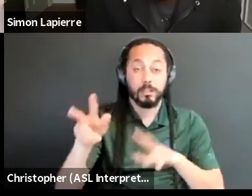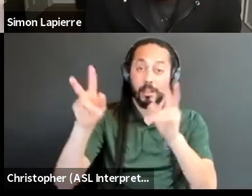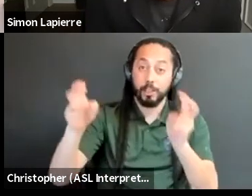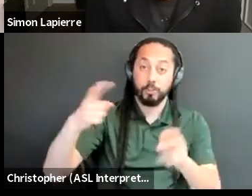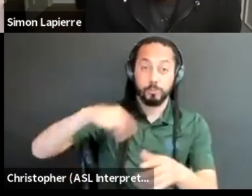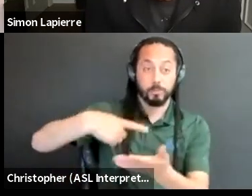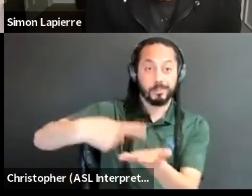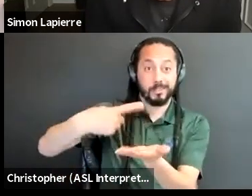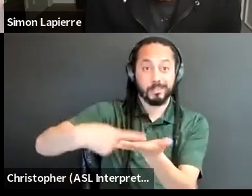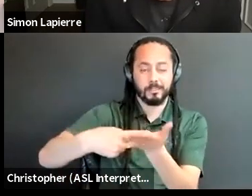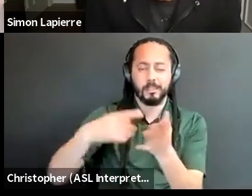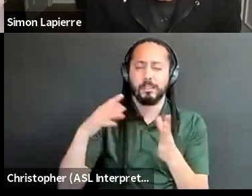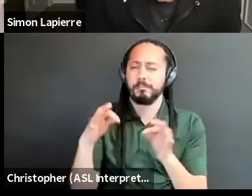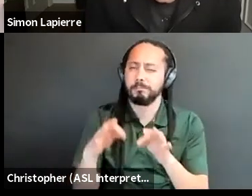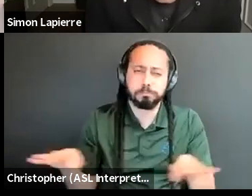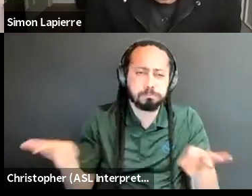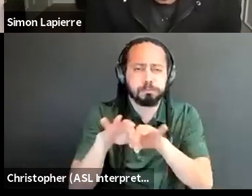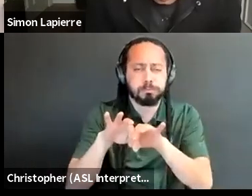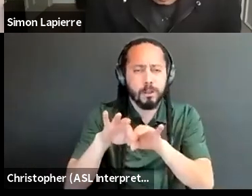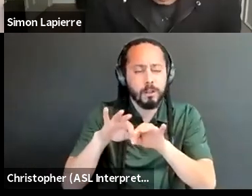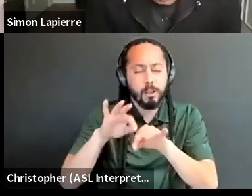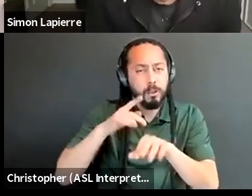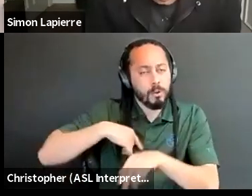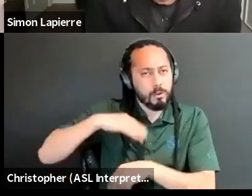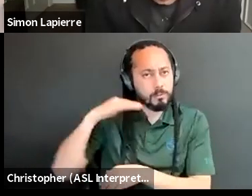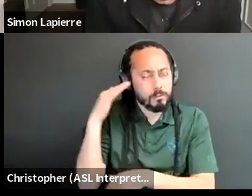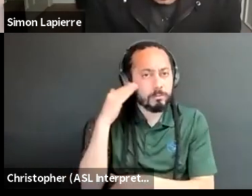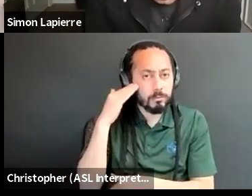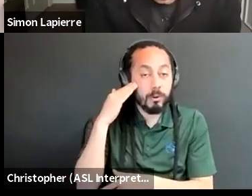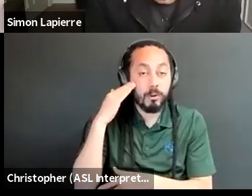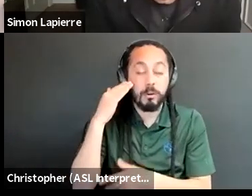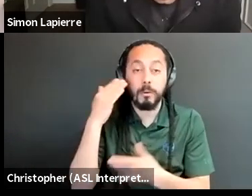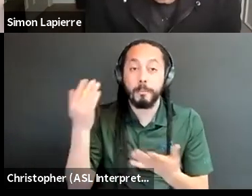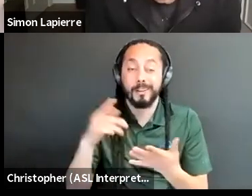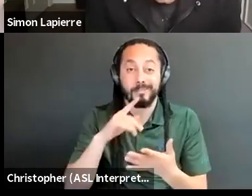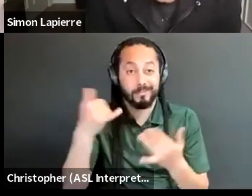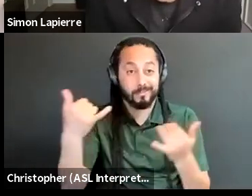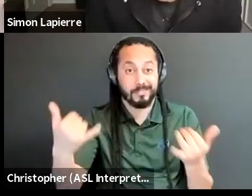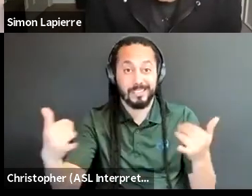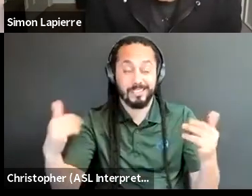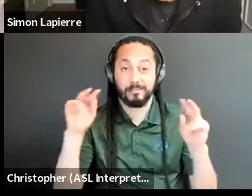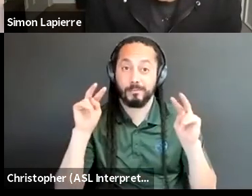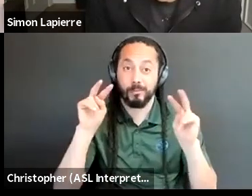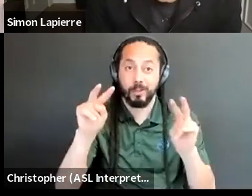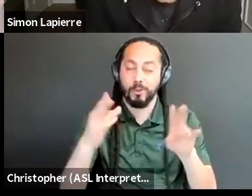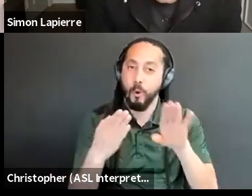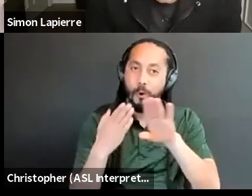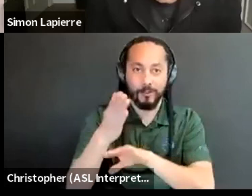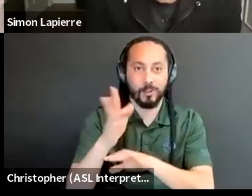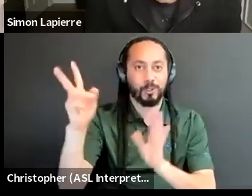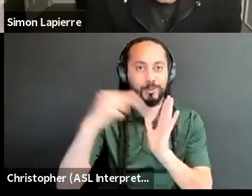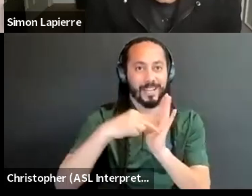know that, and the fact that so many people, we had well over 2,000 people register